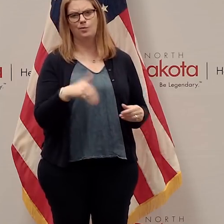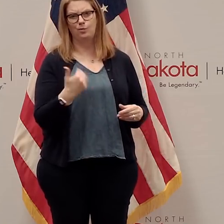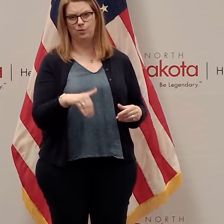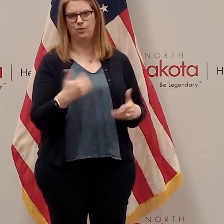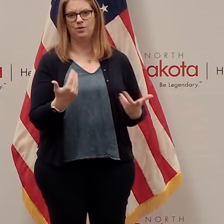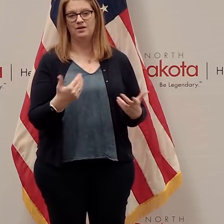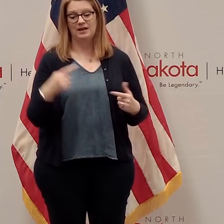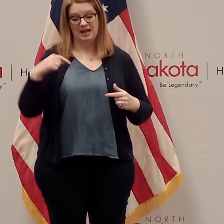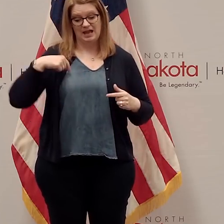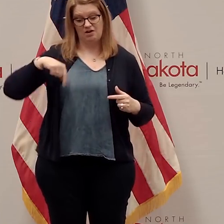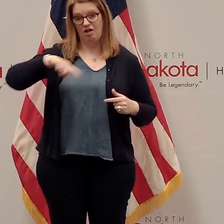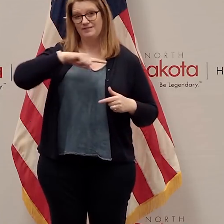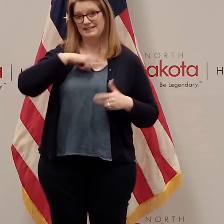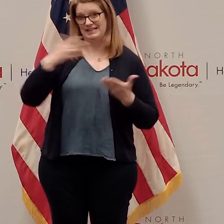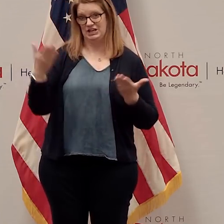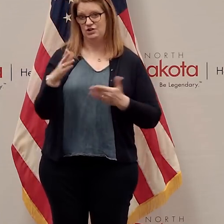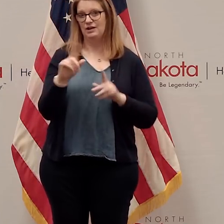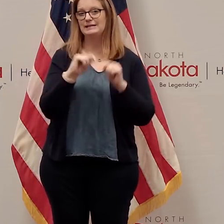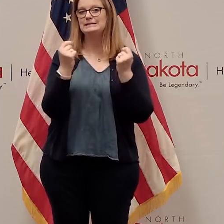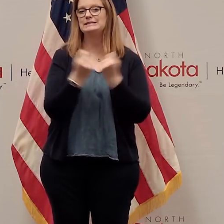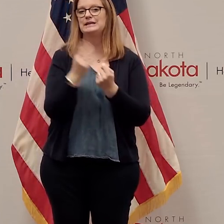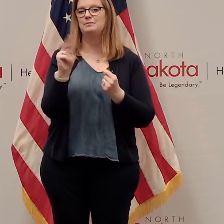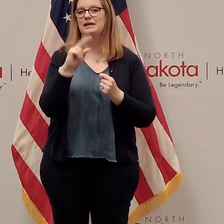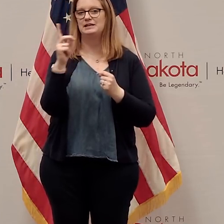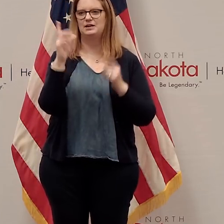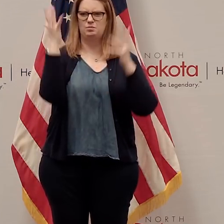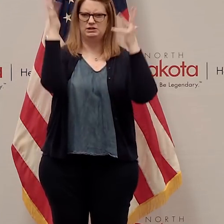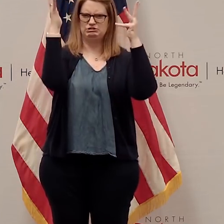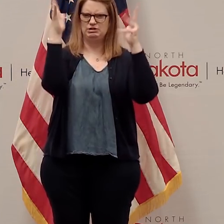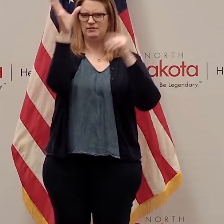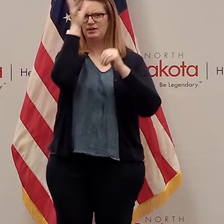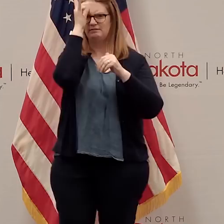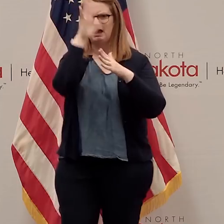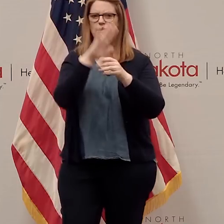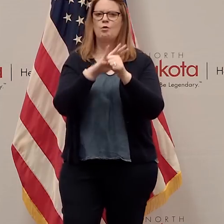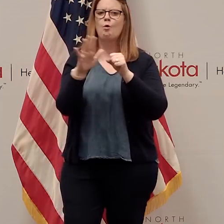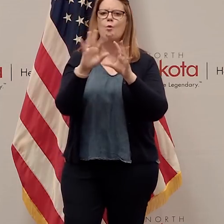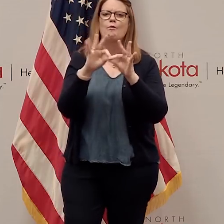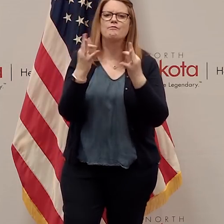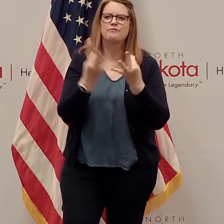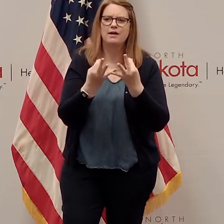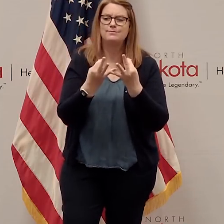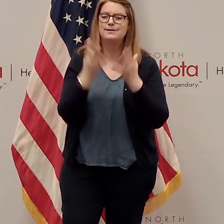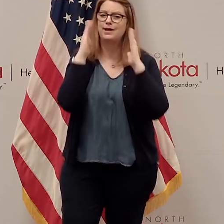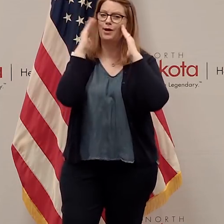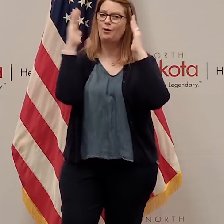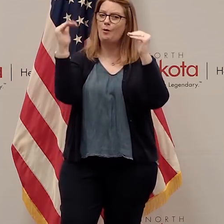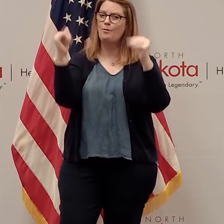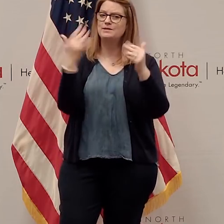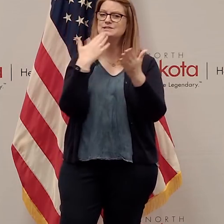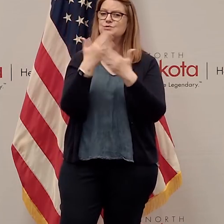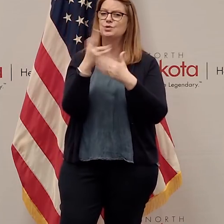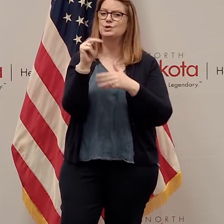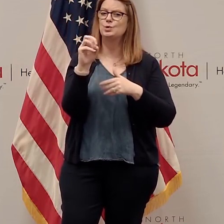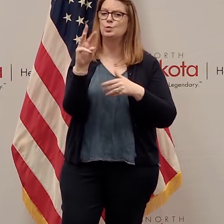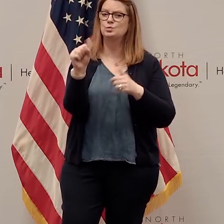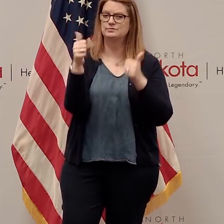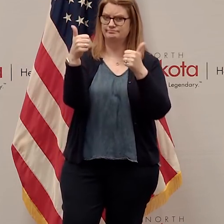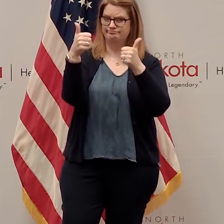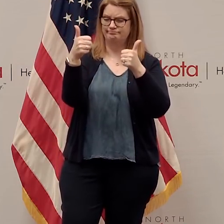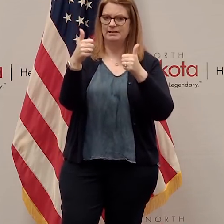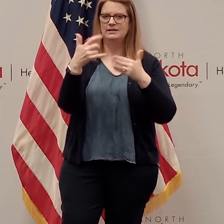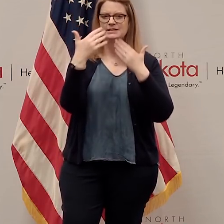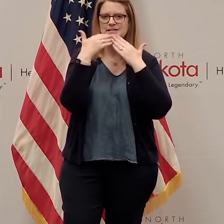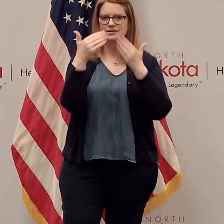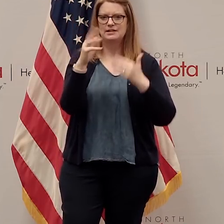here on Team ND want to give a shout out. We're all cheering for your dad and your whole family, and hope that you get great news coming out today. But thank you, Michelle,